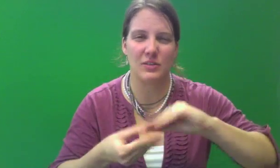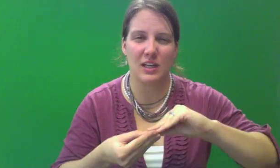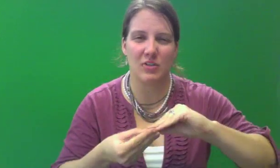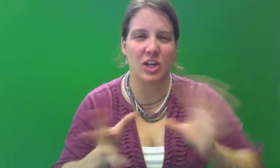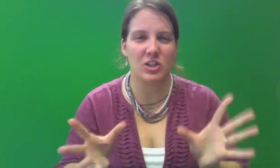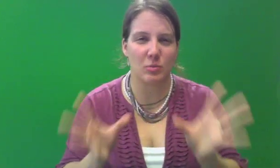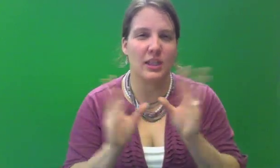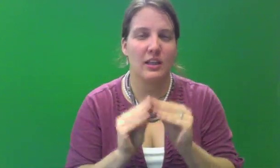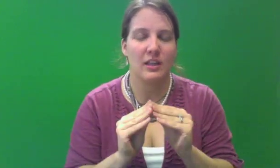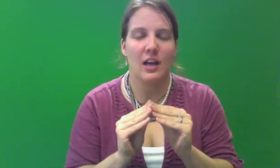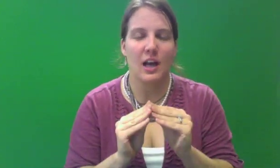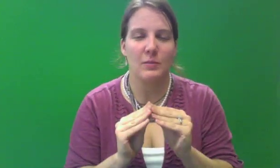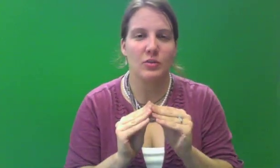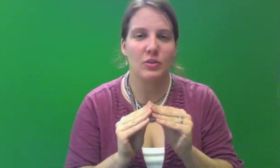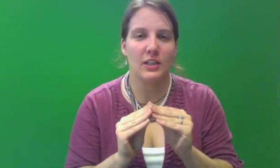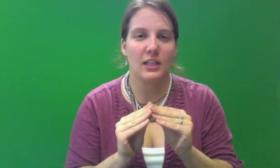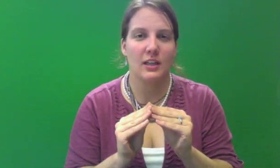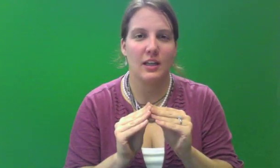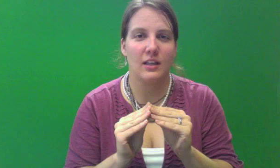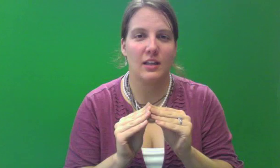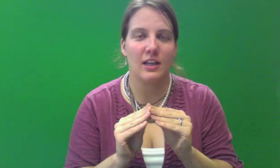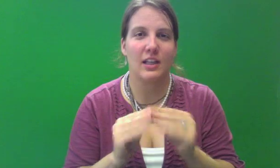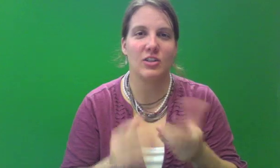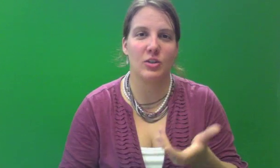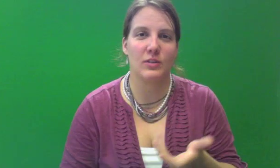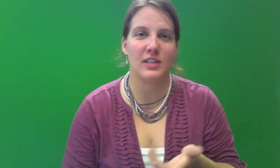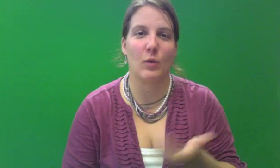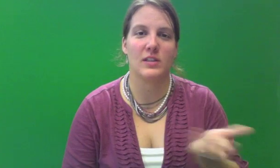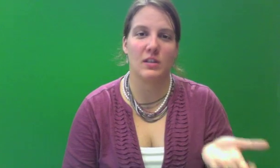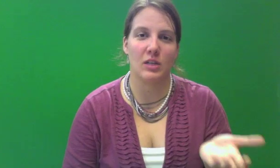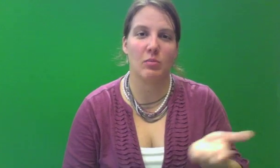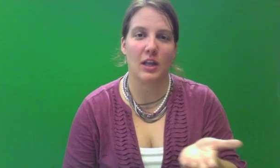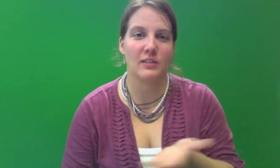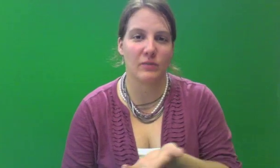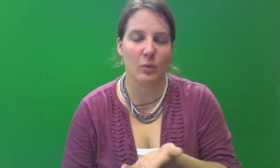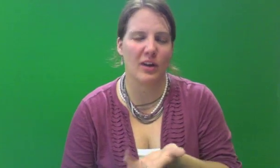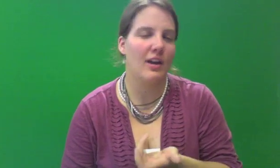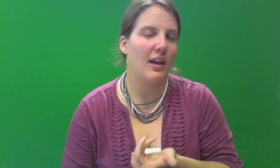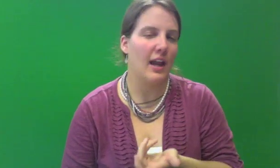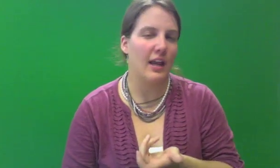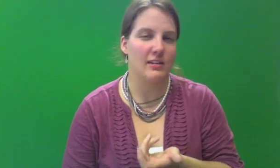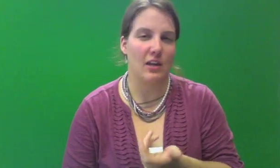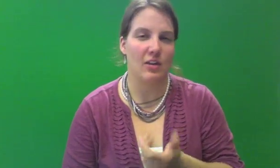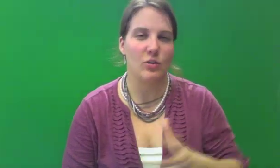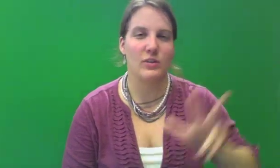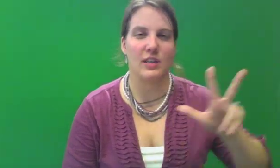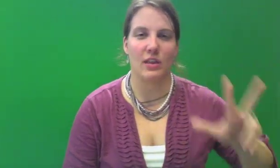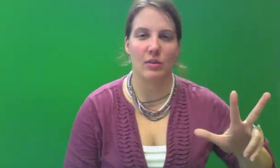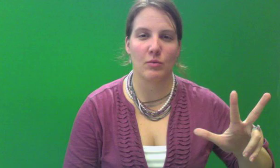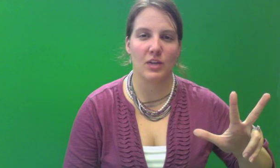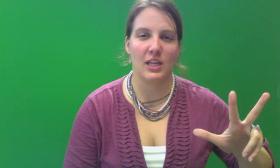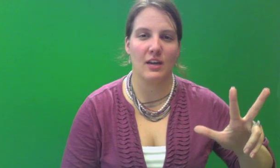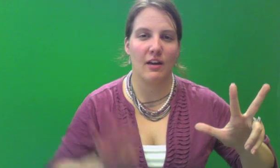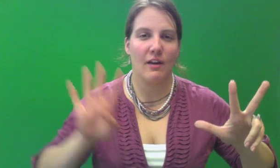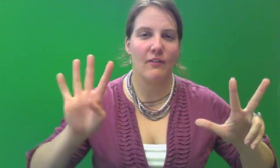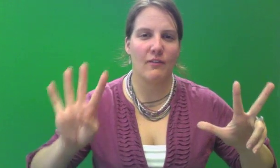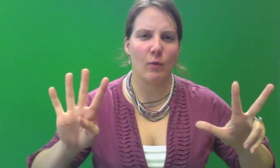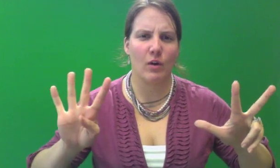used interchangeably. Usually in English you would say what's 3 plus 4, in ASL you would say 3,